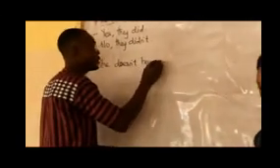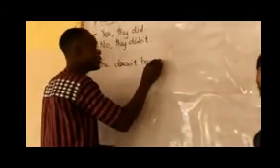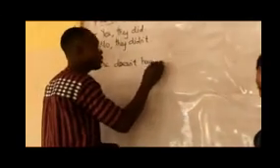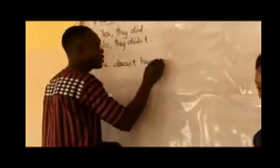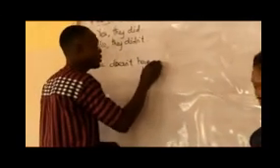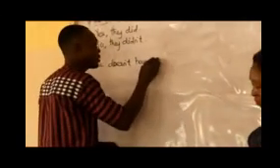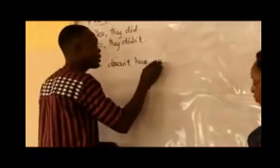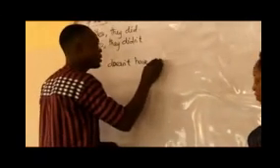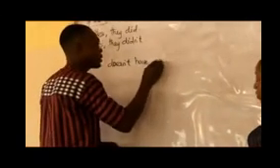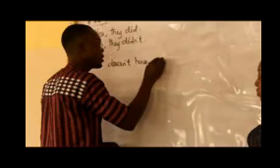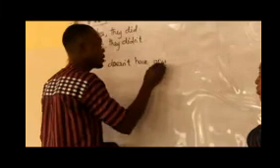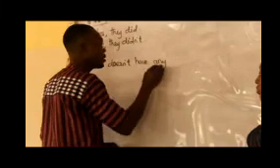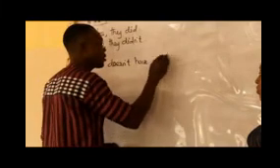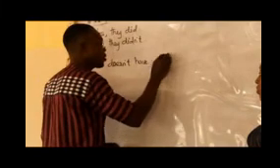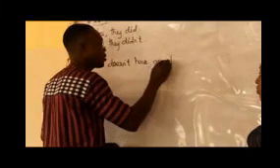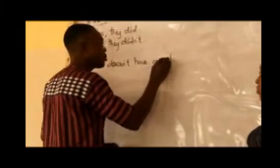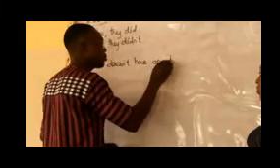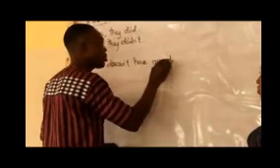any